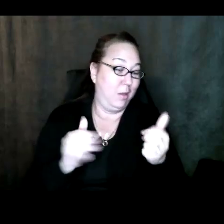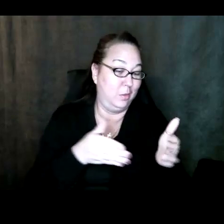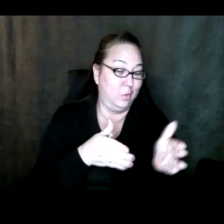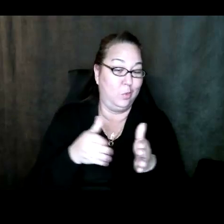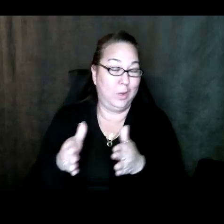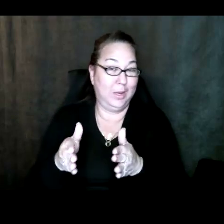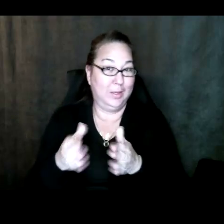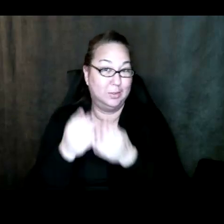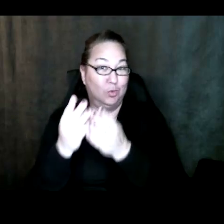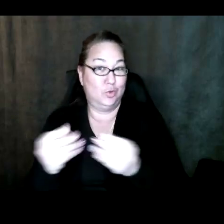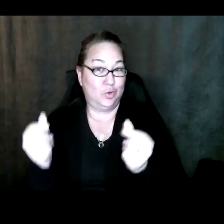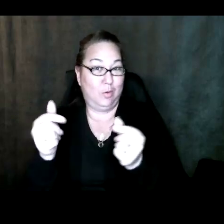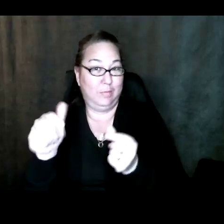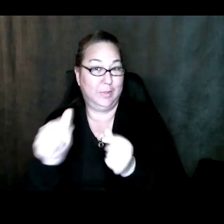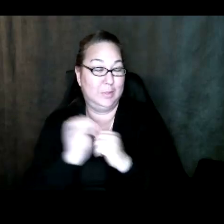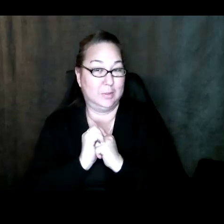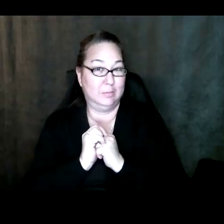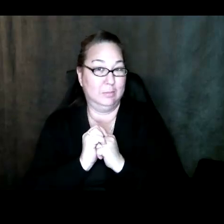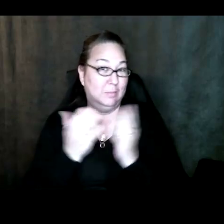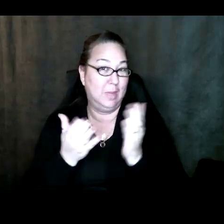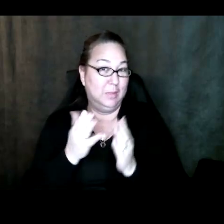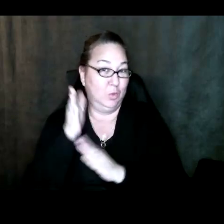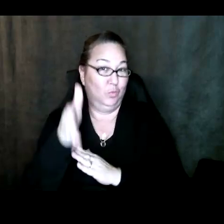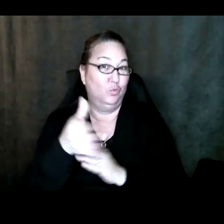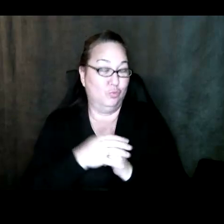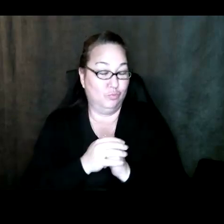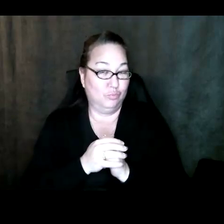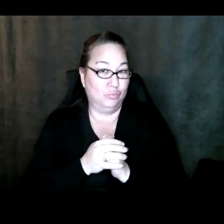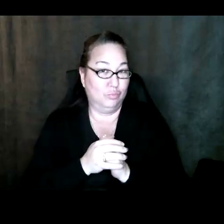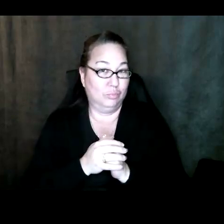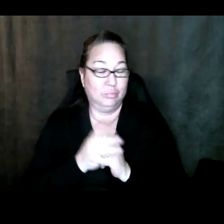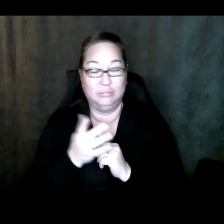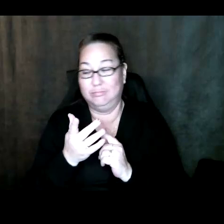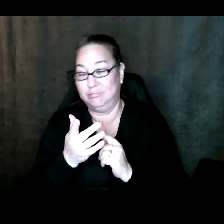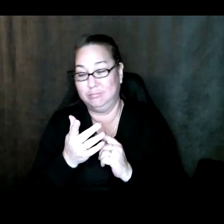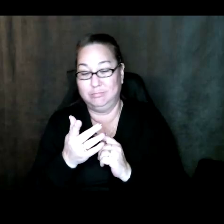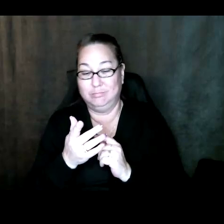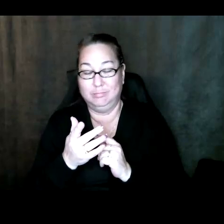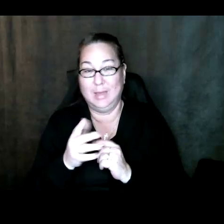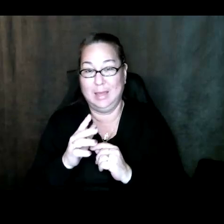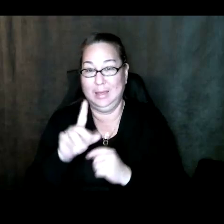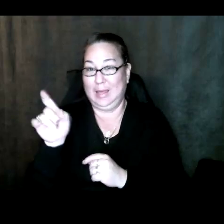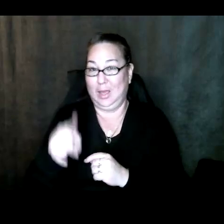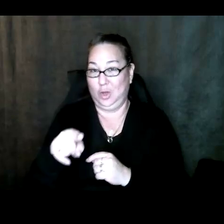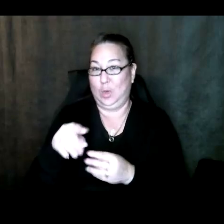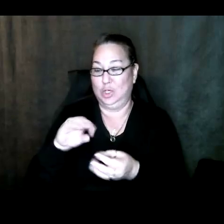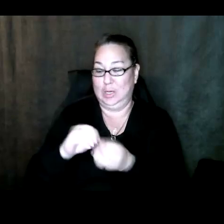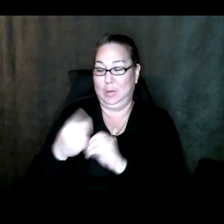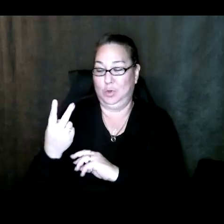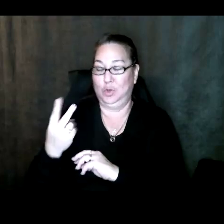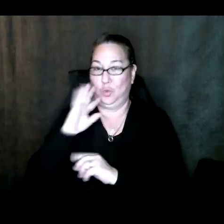this, hopefully in the future, given the fact that the question number 2 is going to affect us